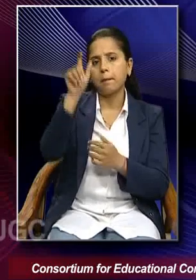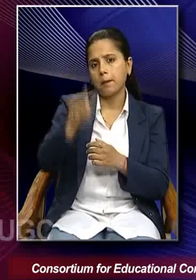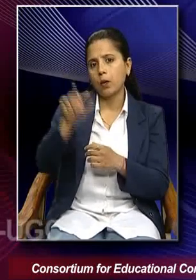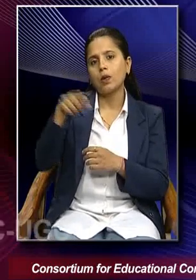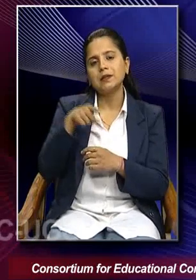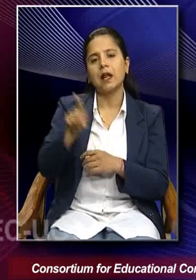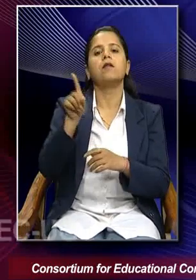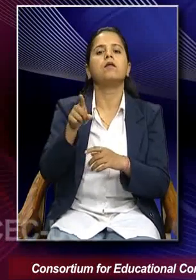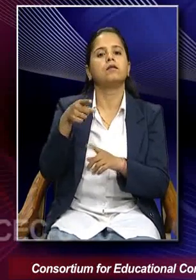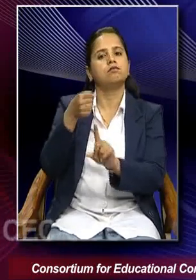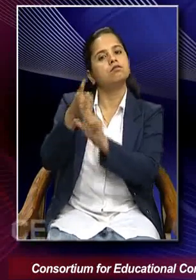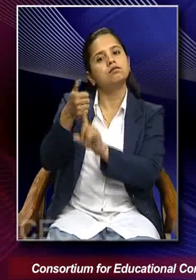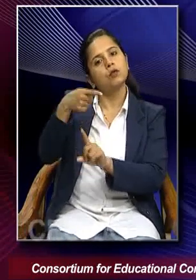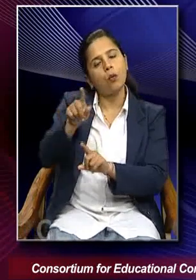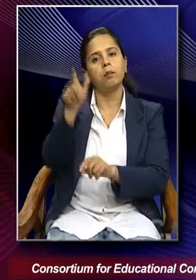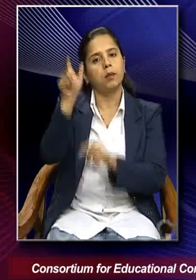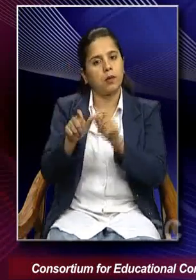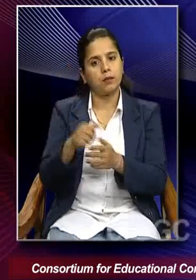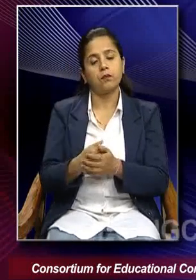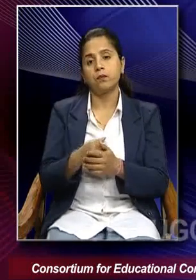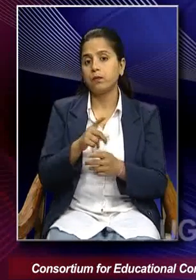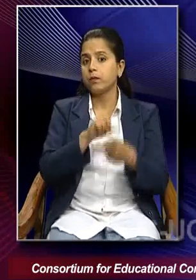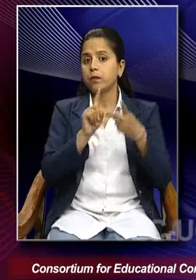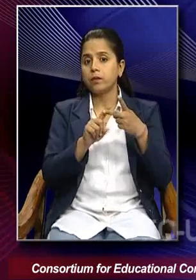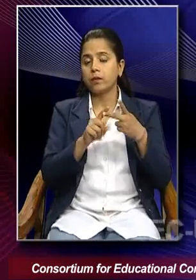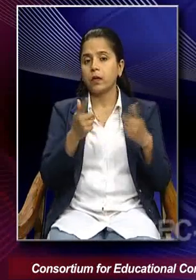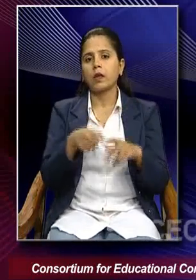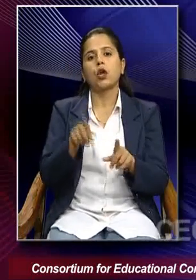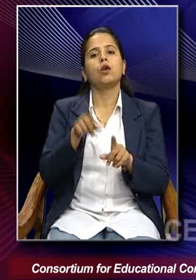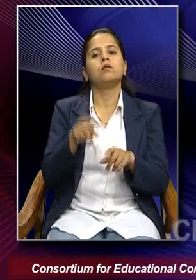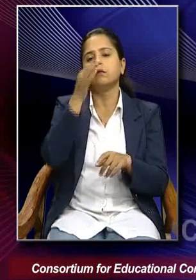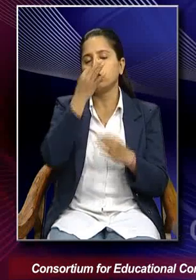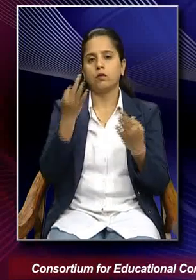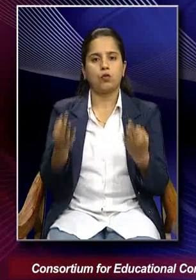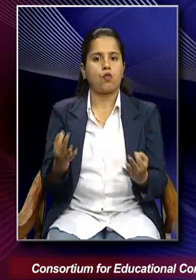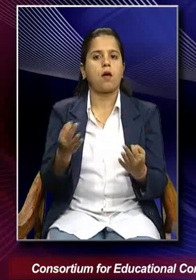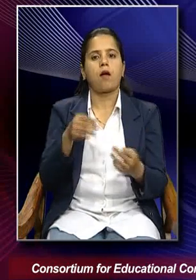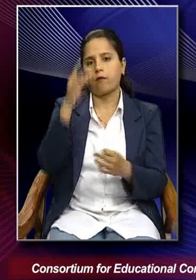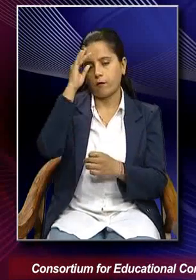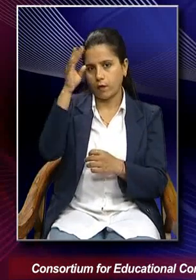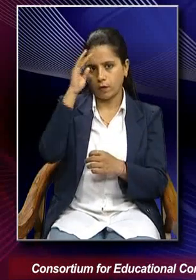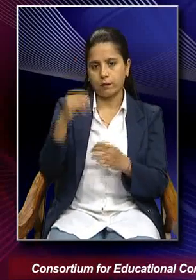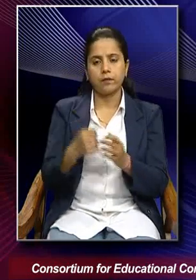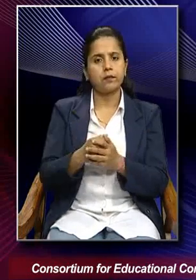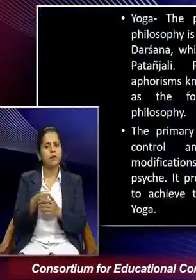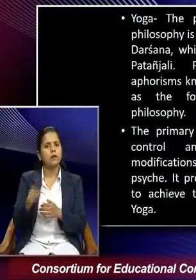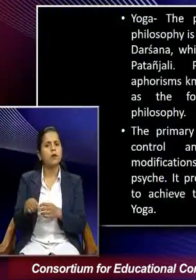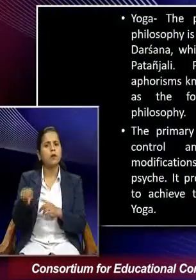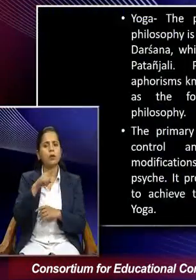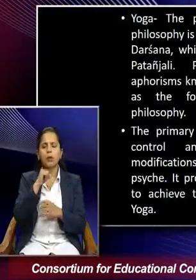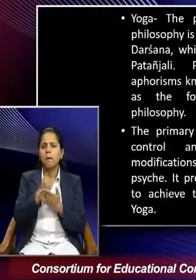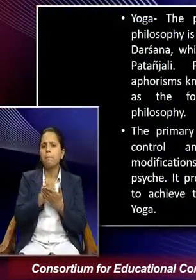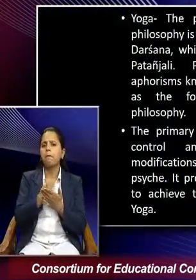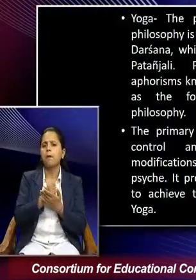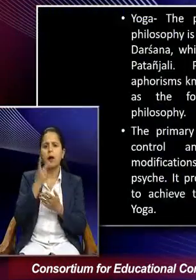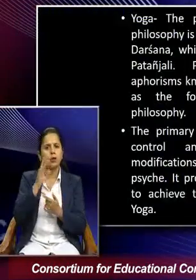self. The second is Yoga philosophy, which is the practical